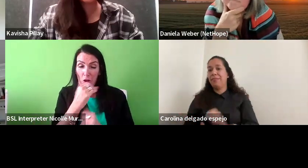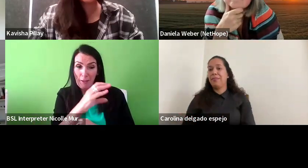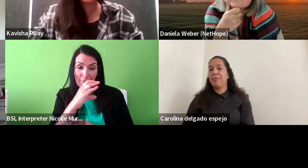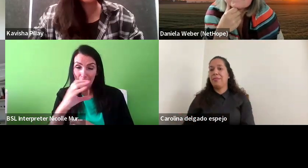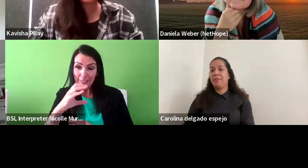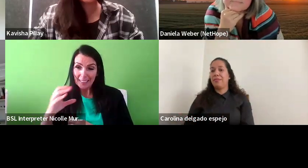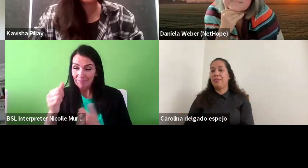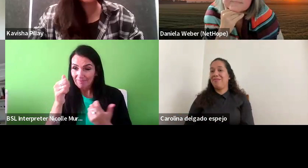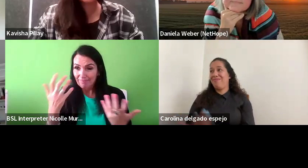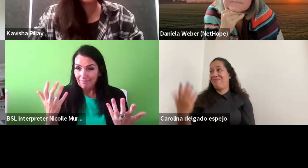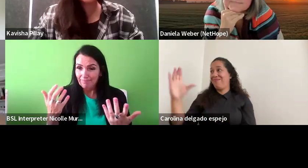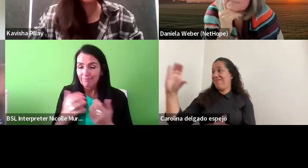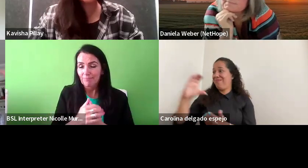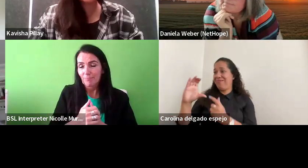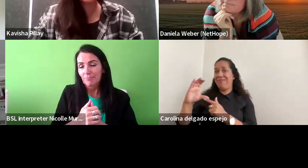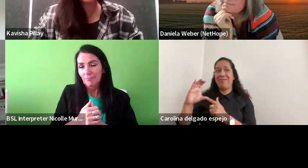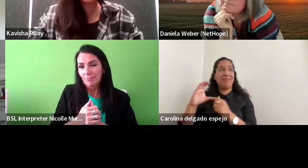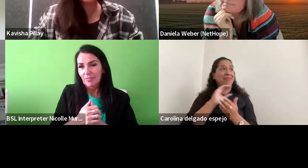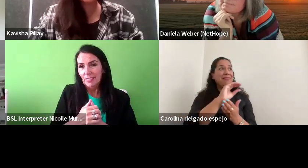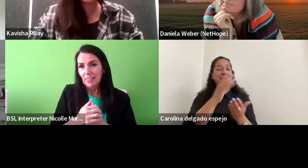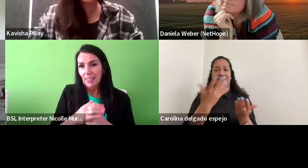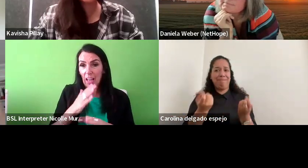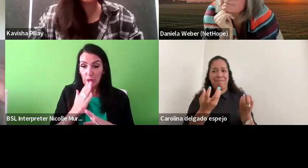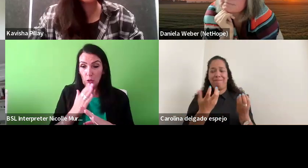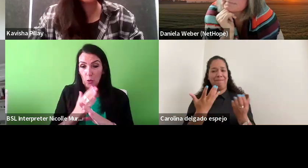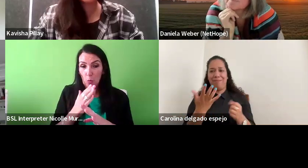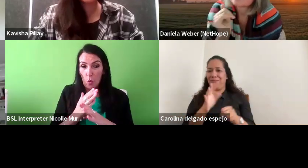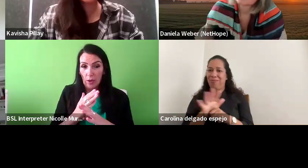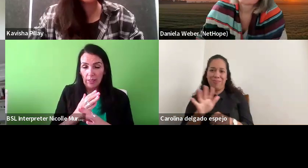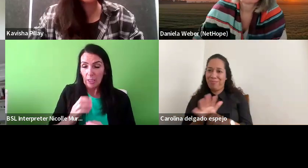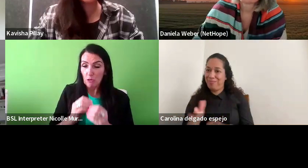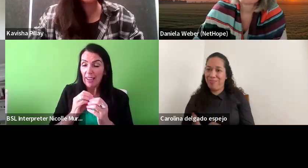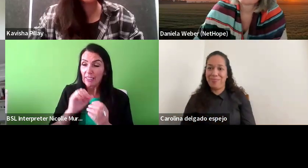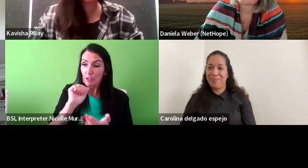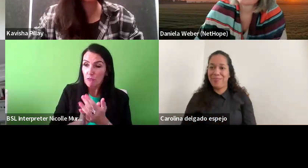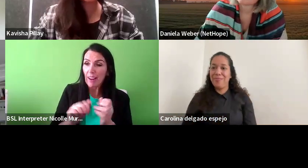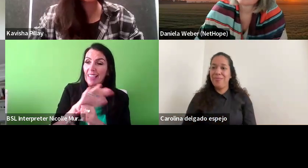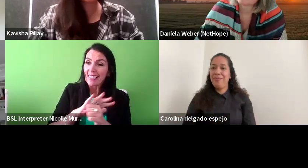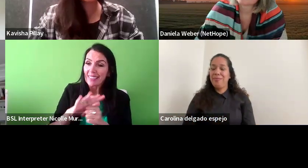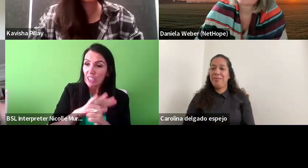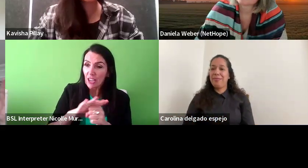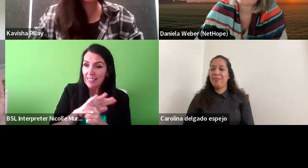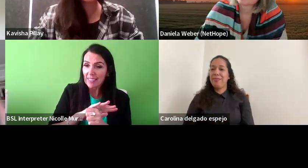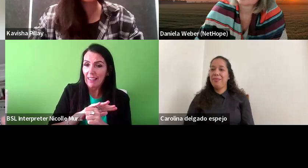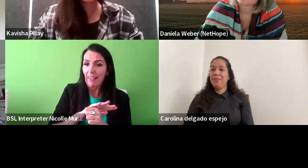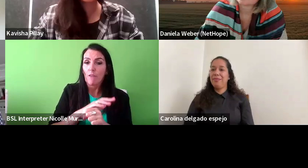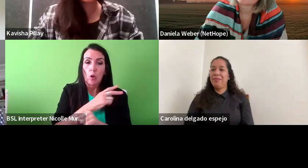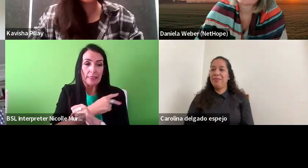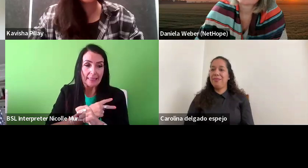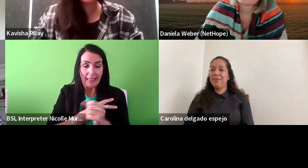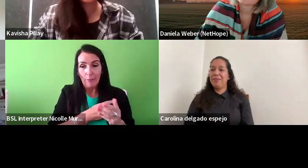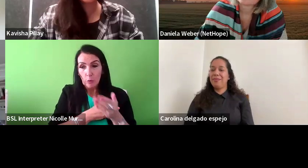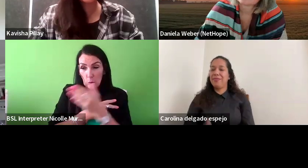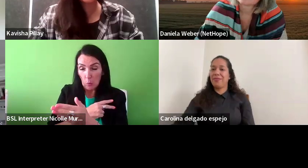such, and certainly the work around it, creating the conditions for humanitarian organizations to be aware of